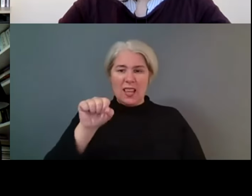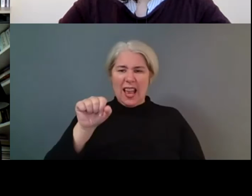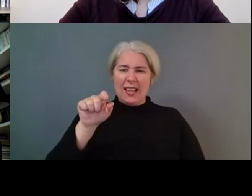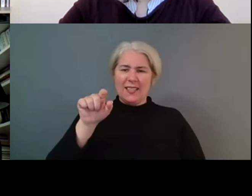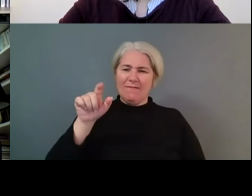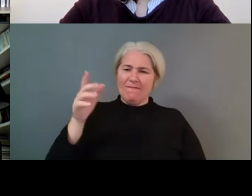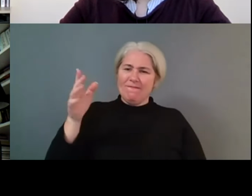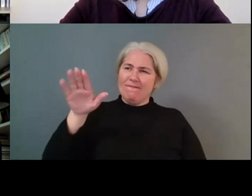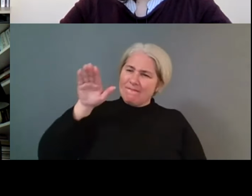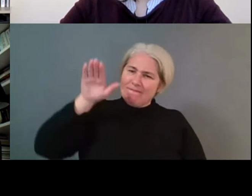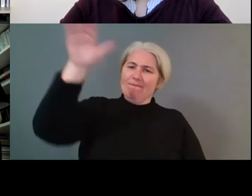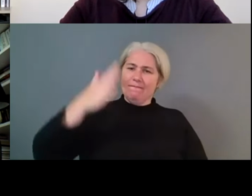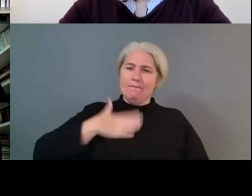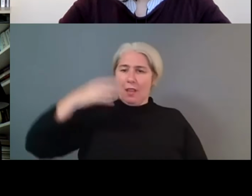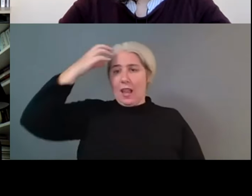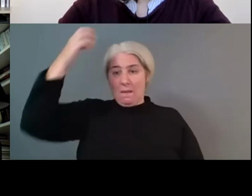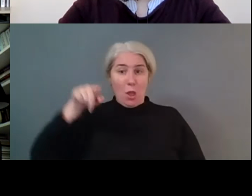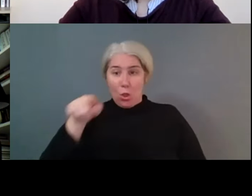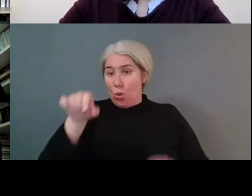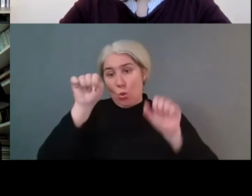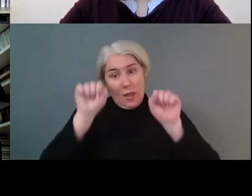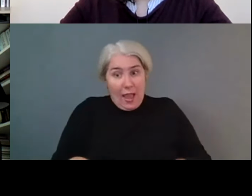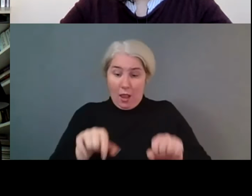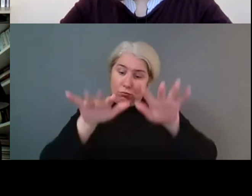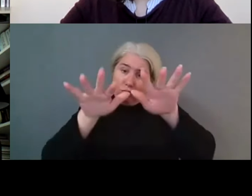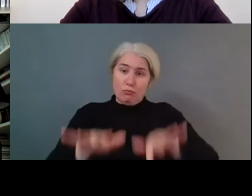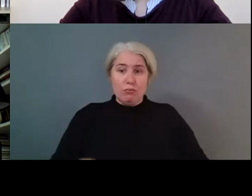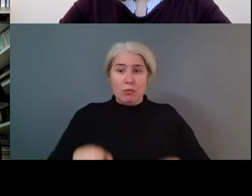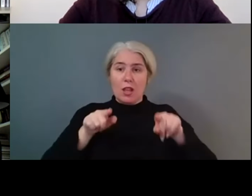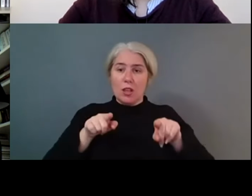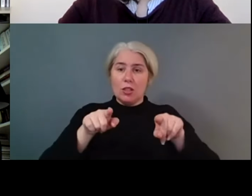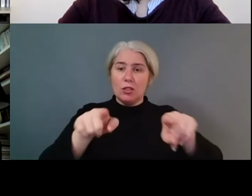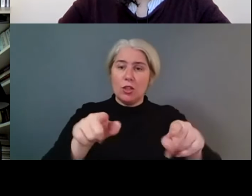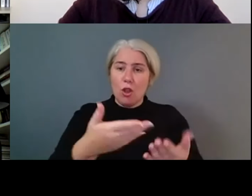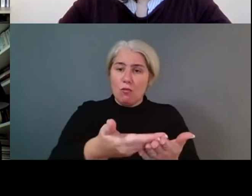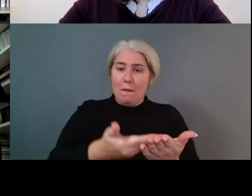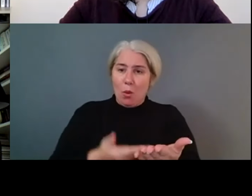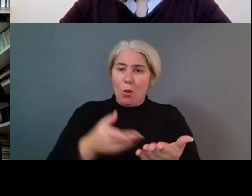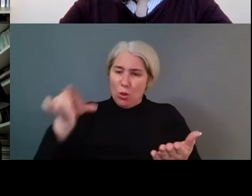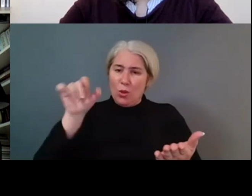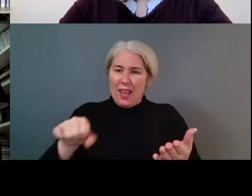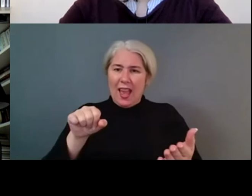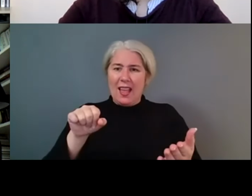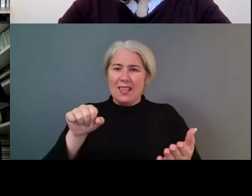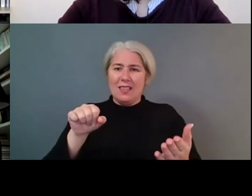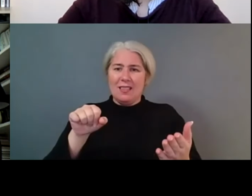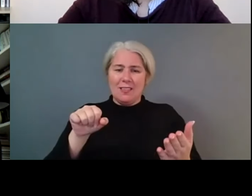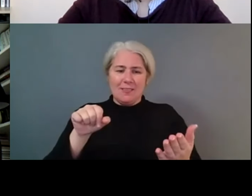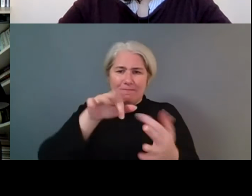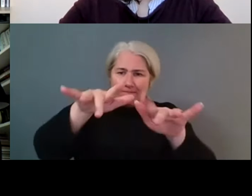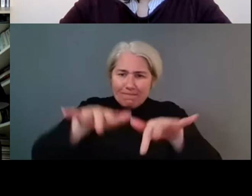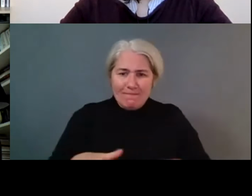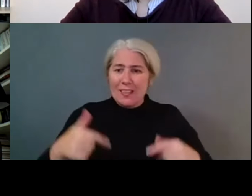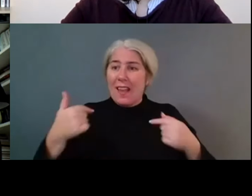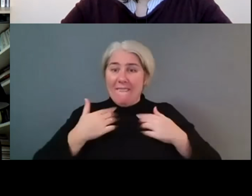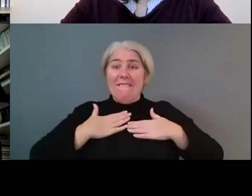recognized. So for example, nothing stops you from writing a shadow report and highlighting this exact problem, that you cannot be involved on the national